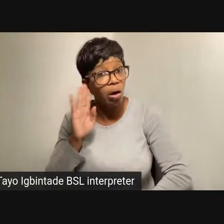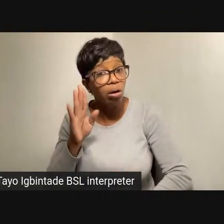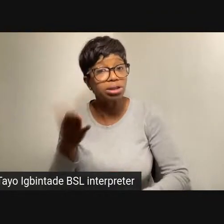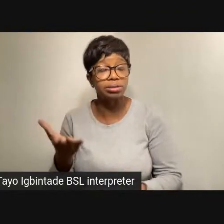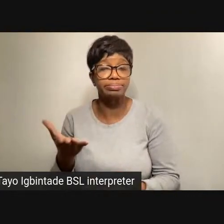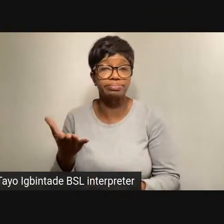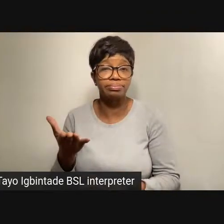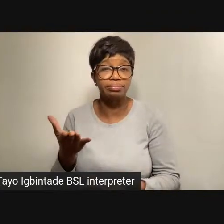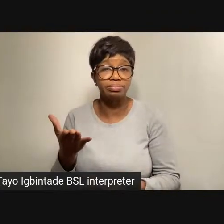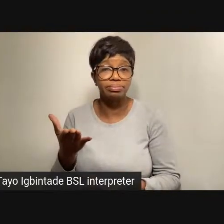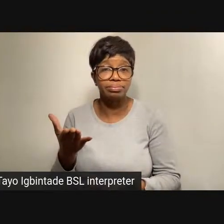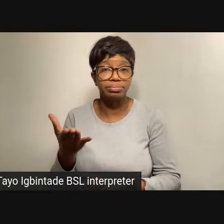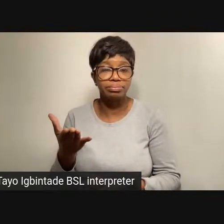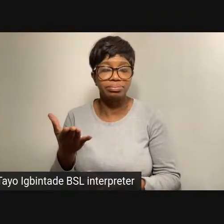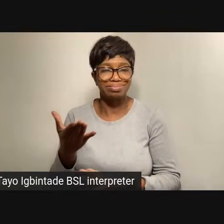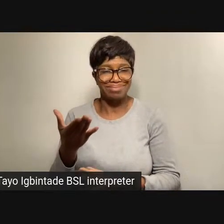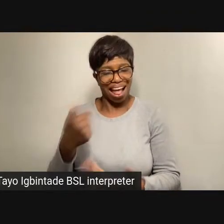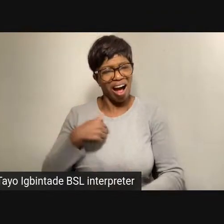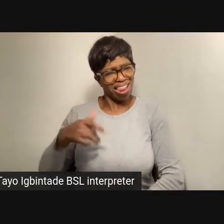I call Coventry home.